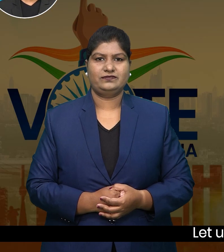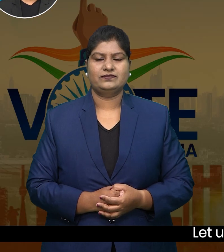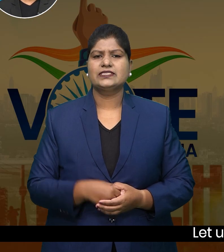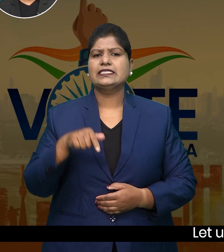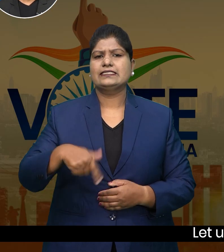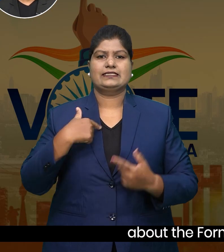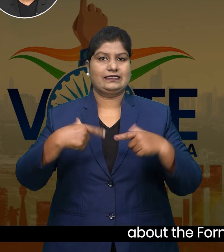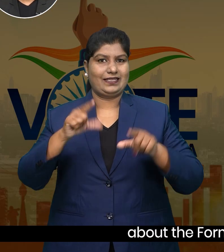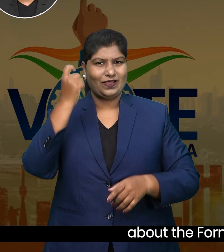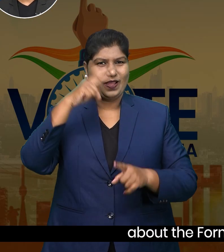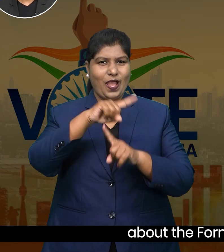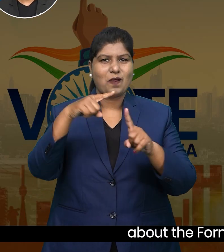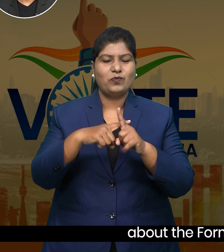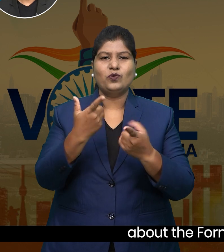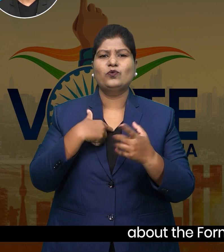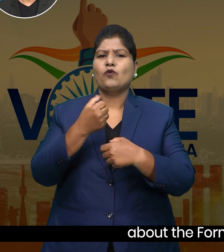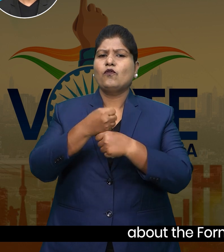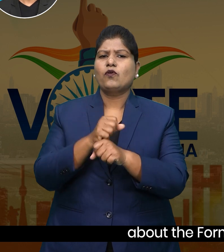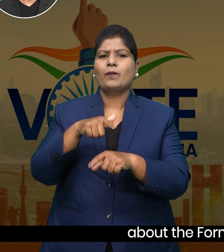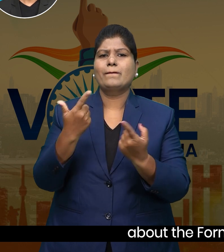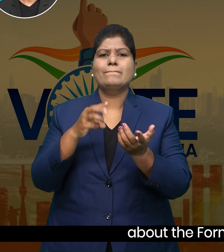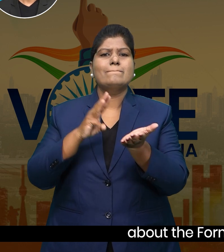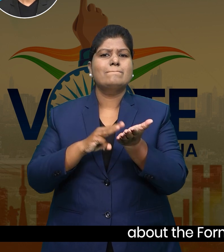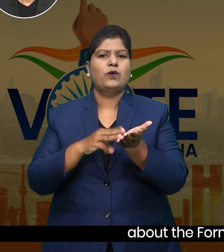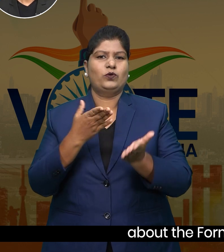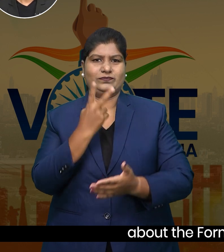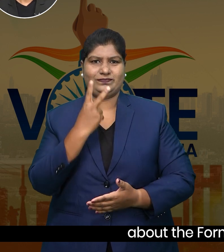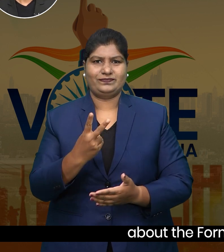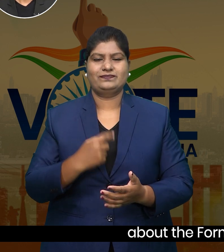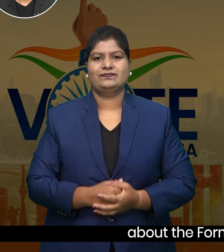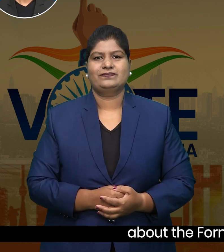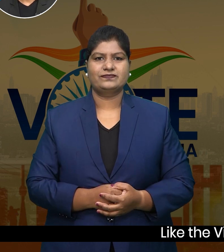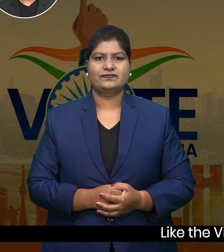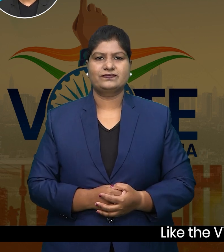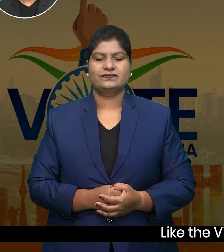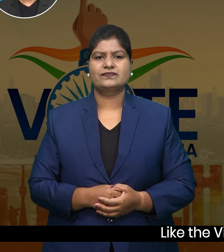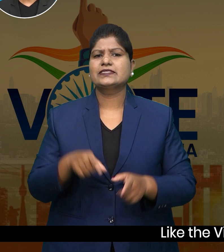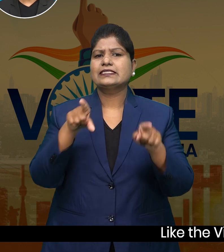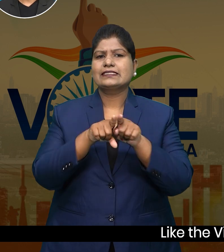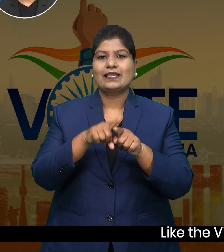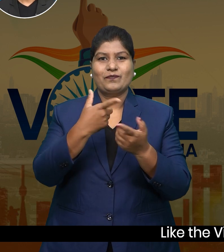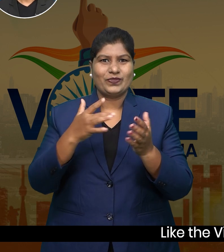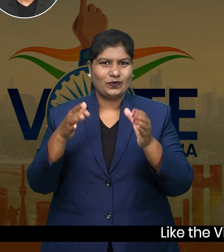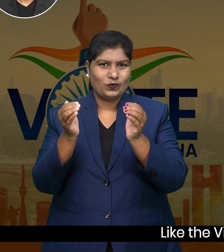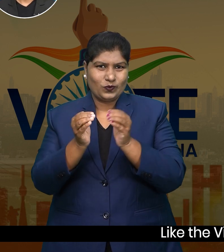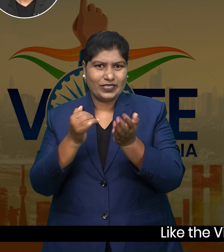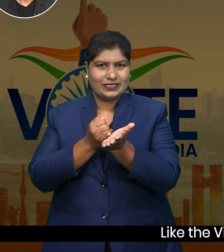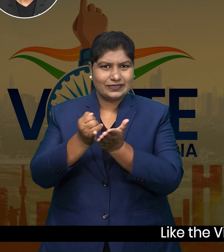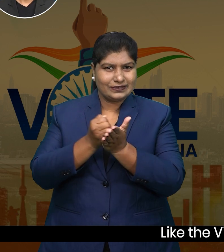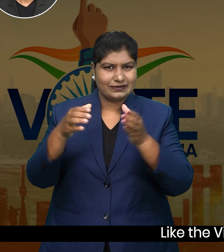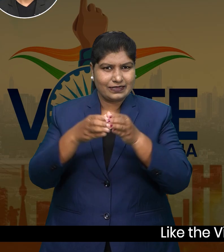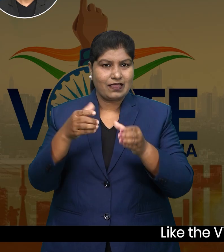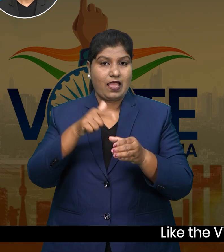Let us understand about the formation of municipalities. Like the village panchayats,